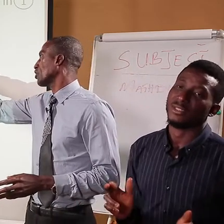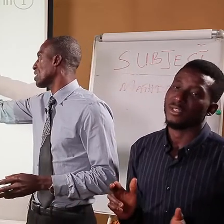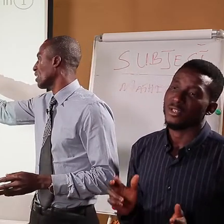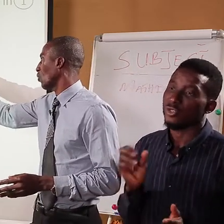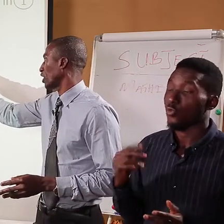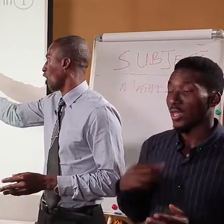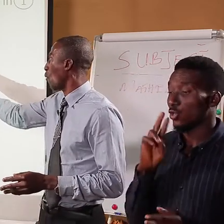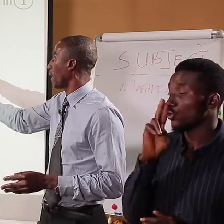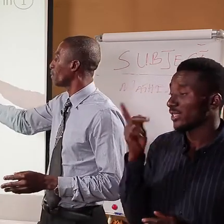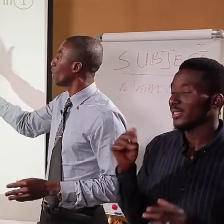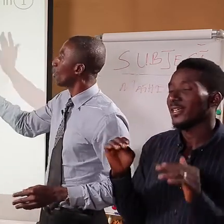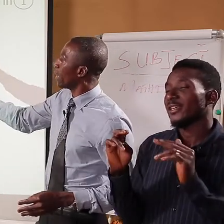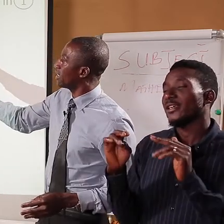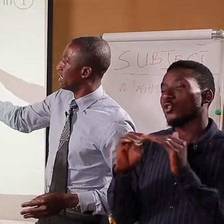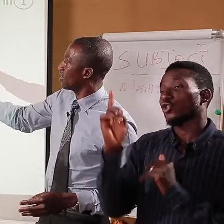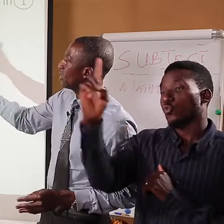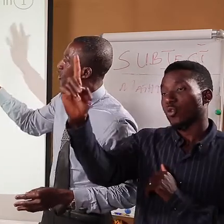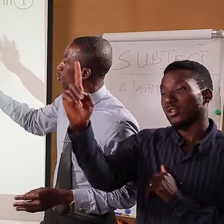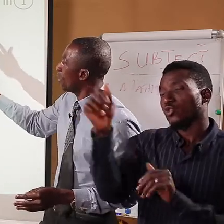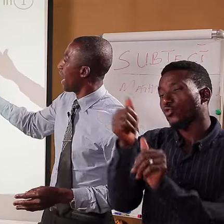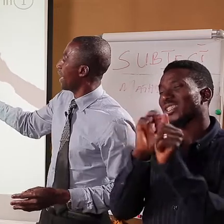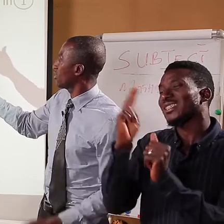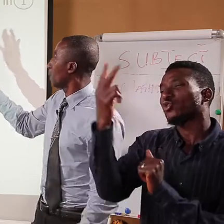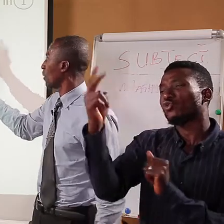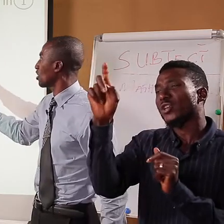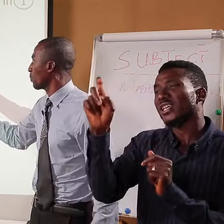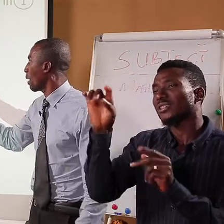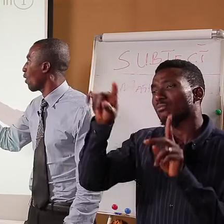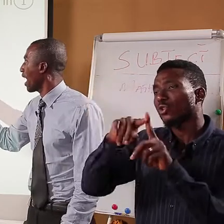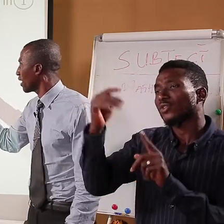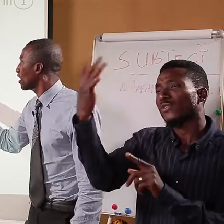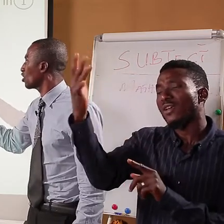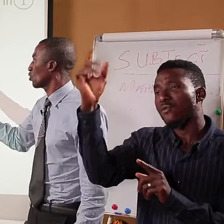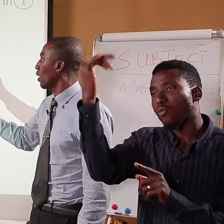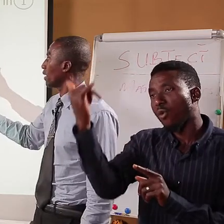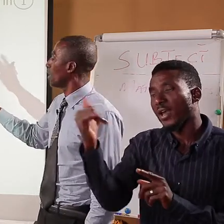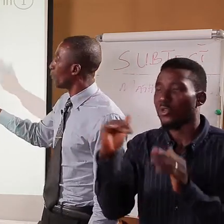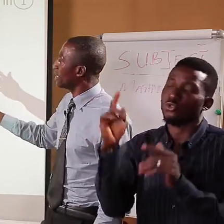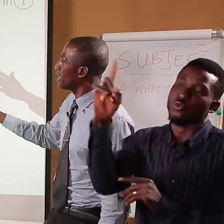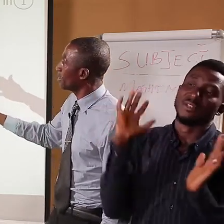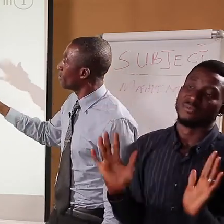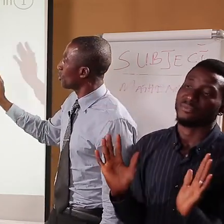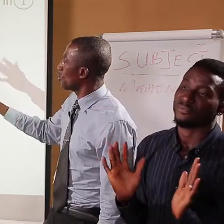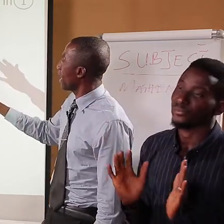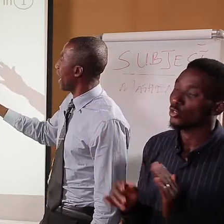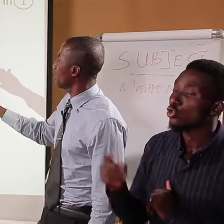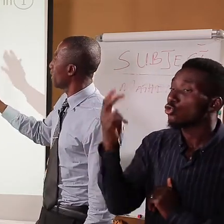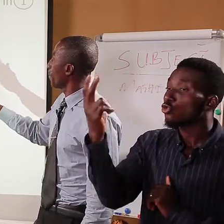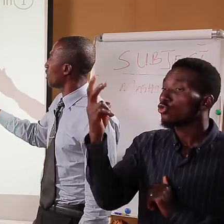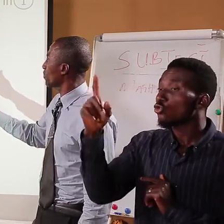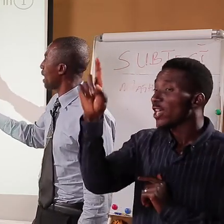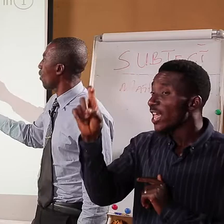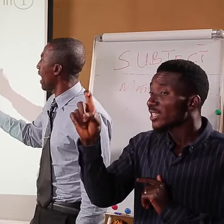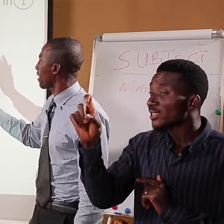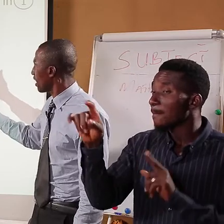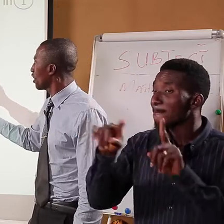am using equation 1, which is 2x plus 5y equals to 1, which is 2x